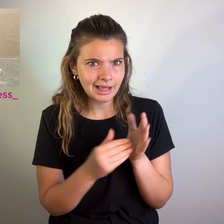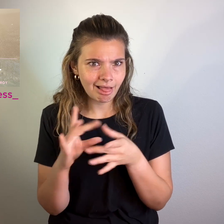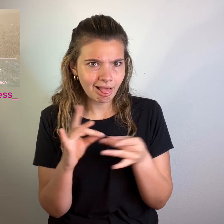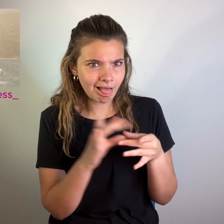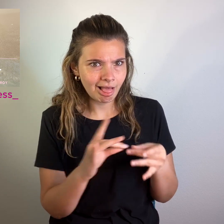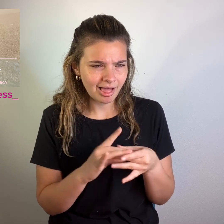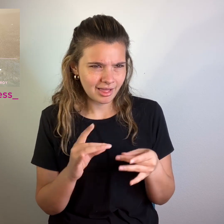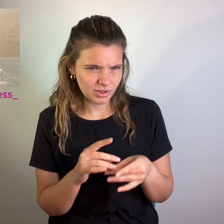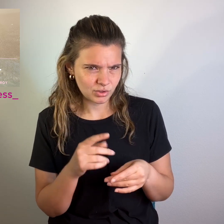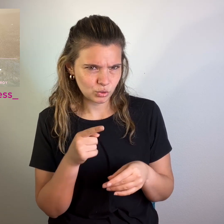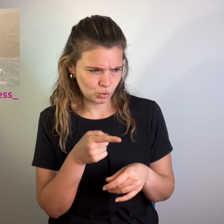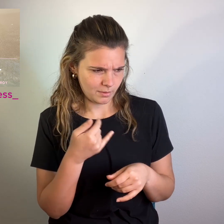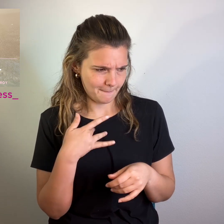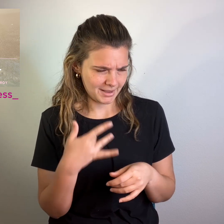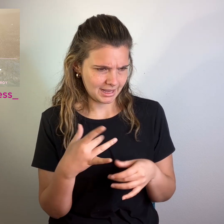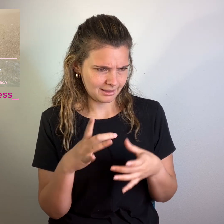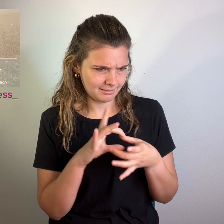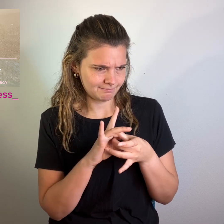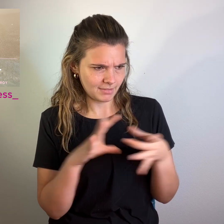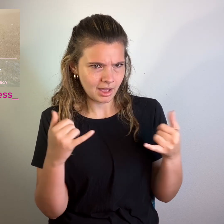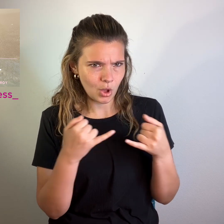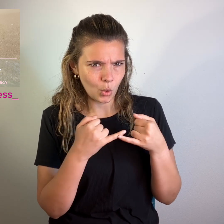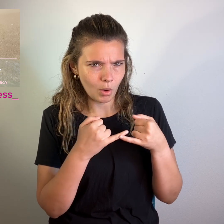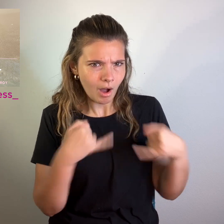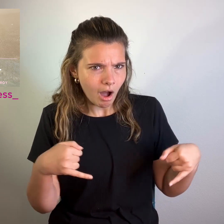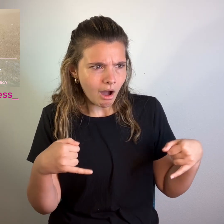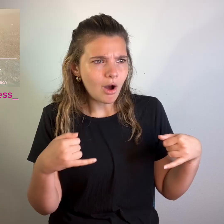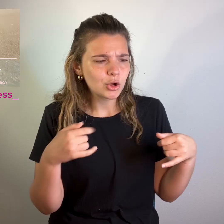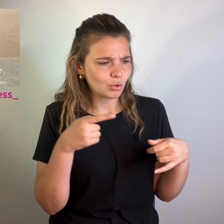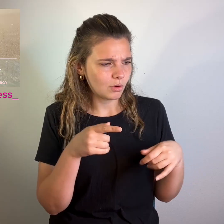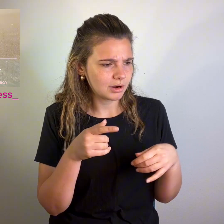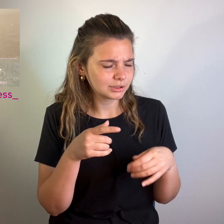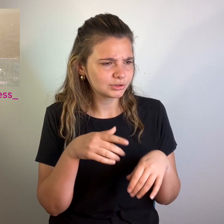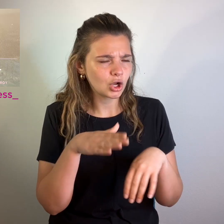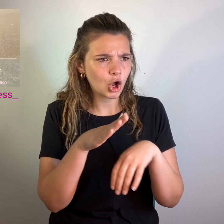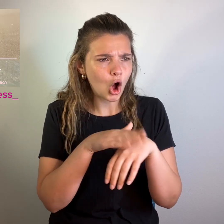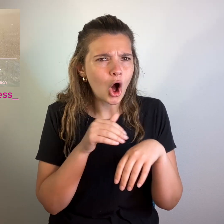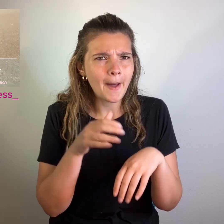you cut cords? Do you call that power back to you? And I was like,